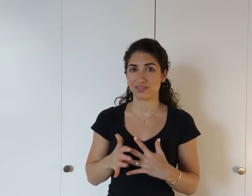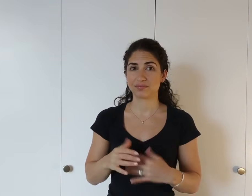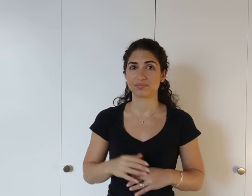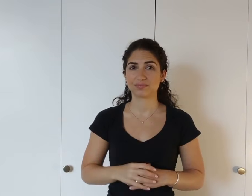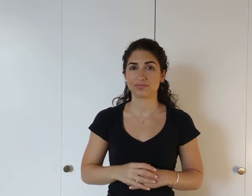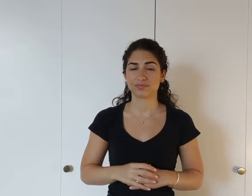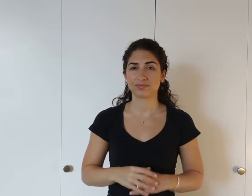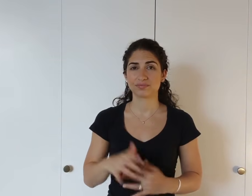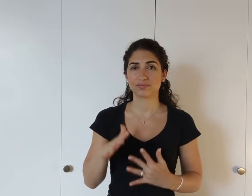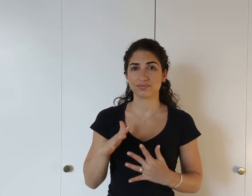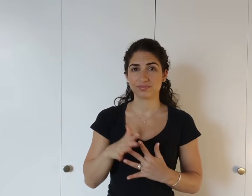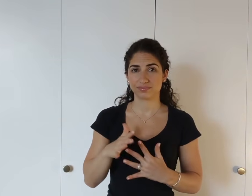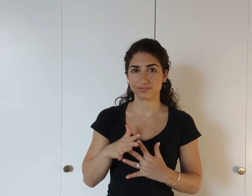Freshman, sophomore,